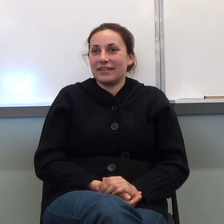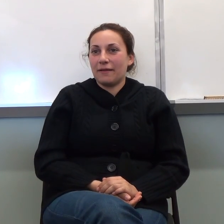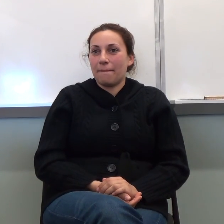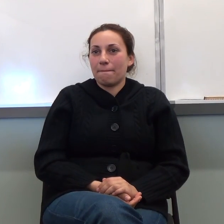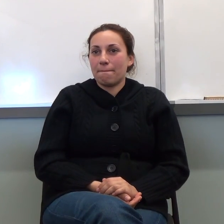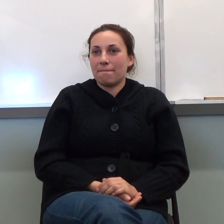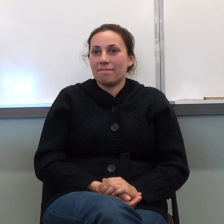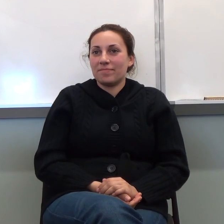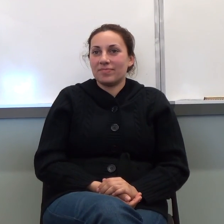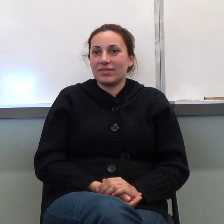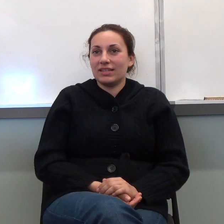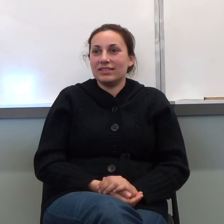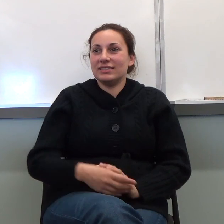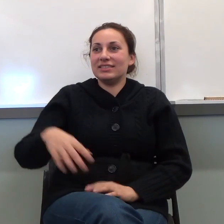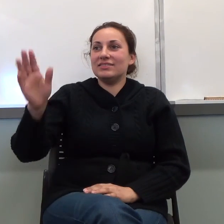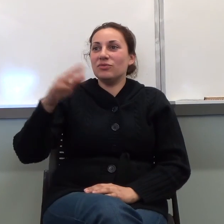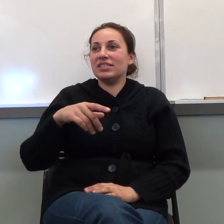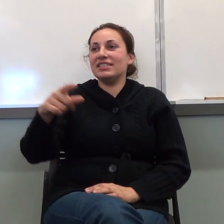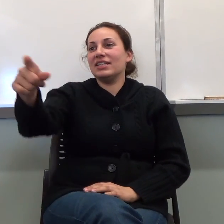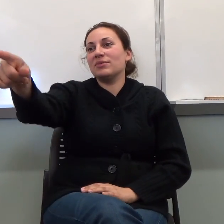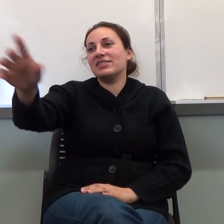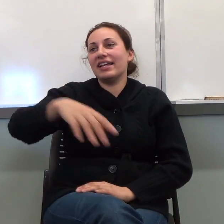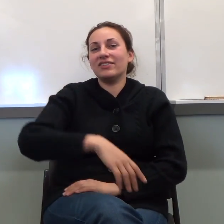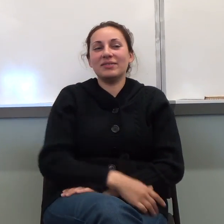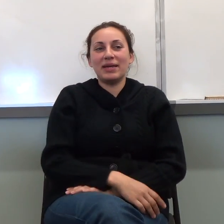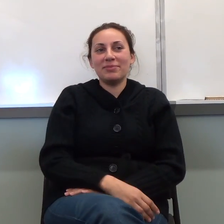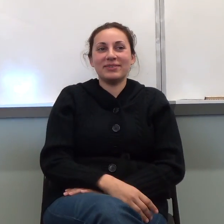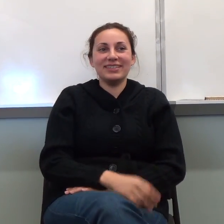see, I've only used 1 out of 3. He said recycle the paper.